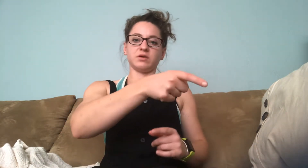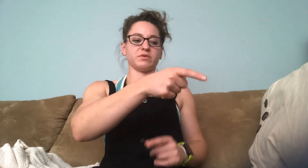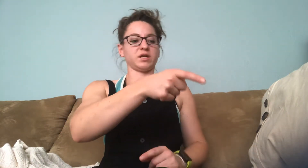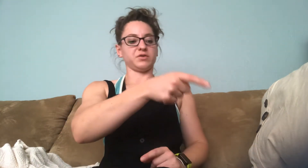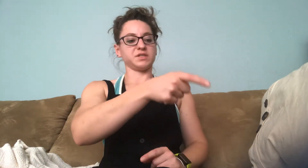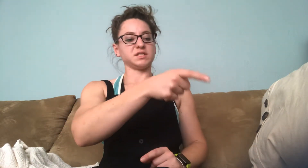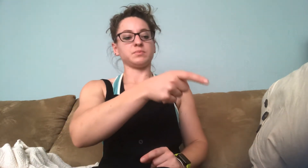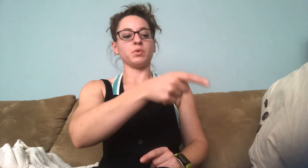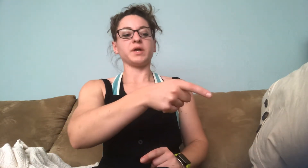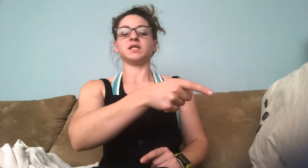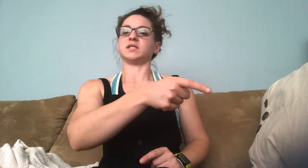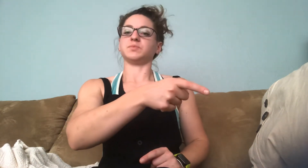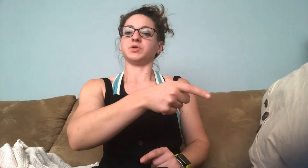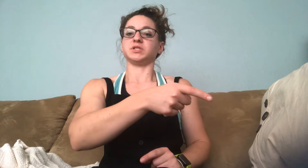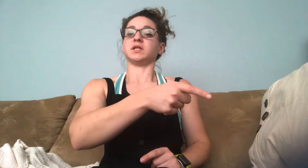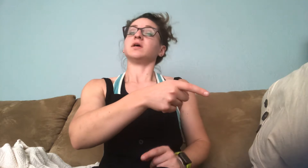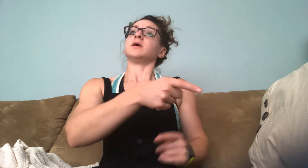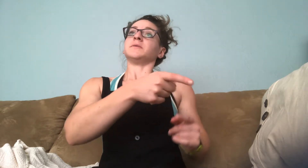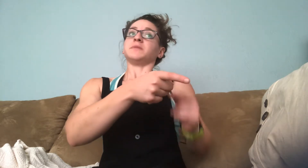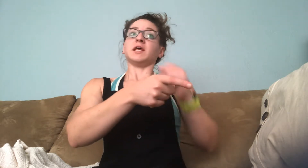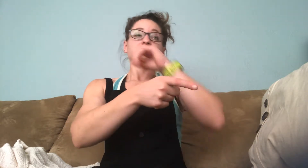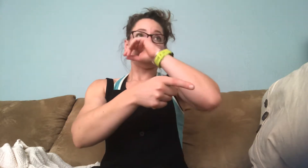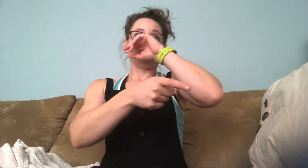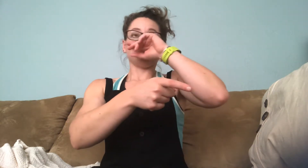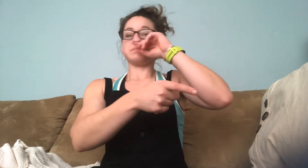the he right here. This is the pointing to this person. If,